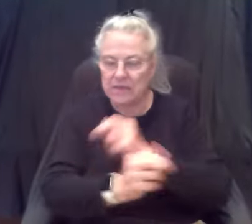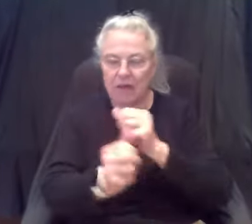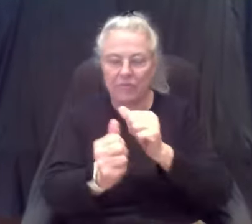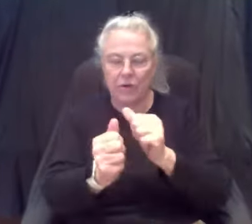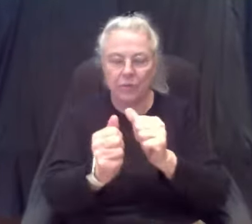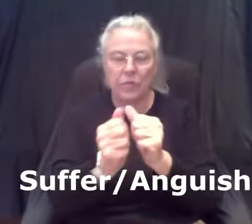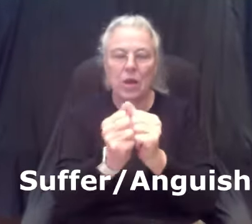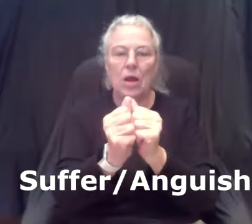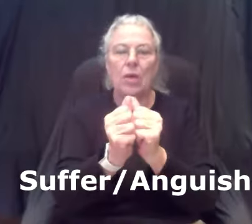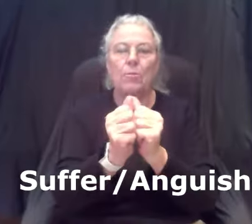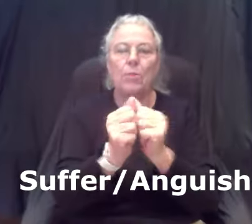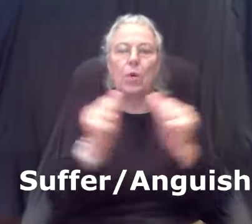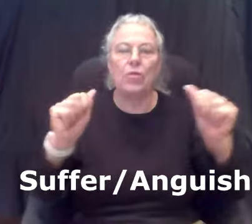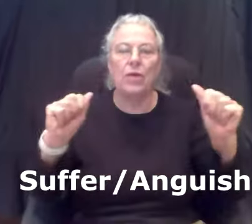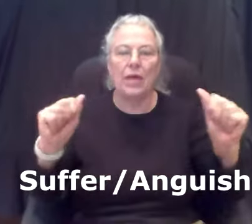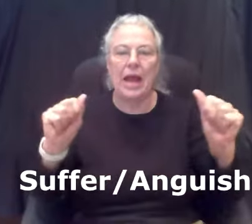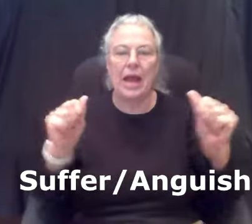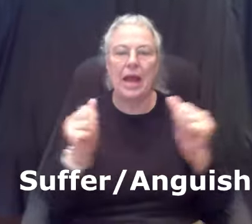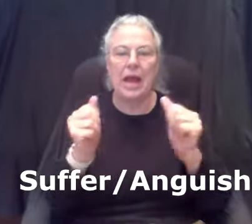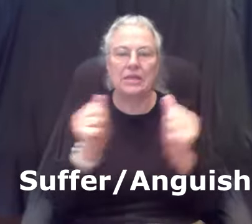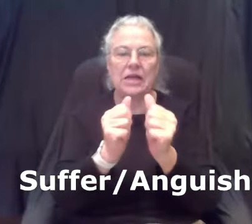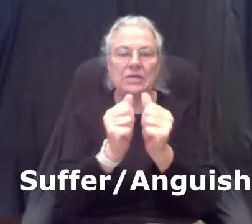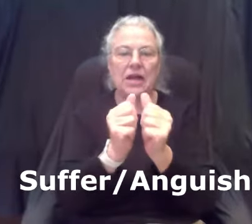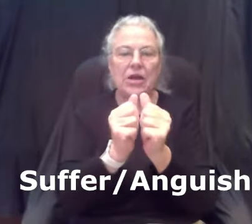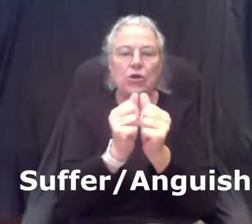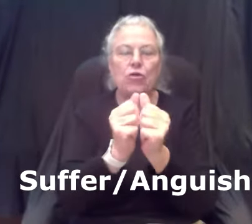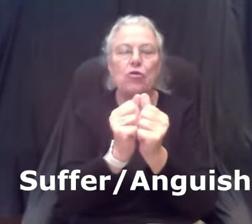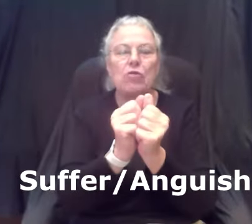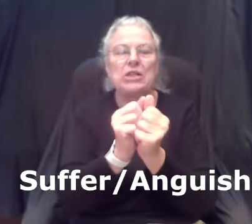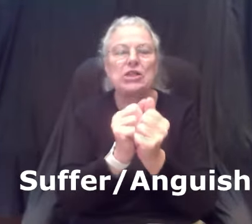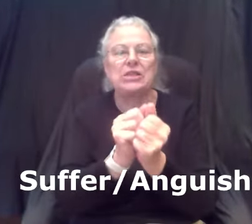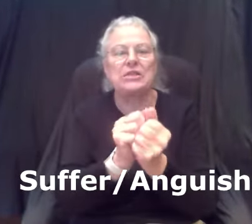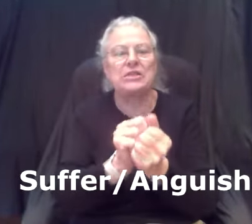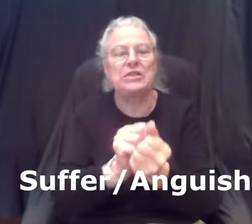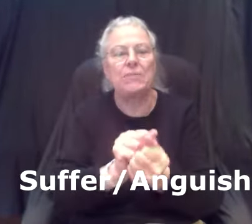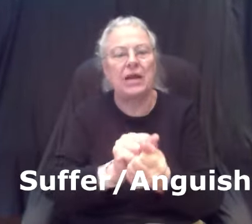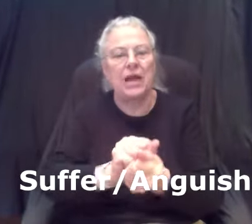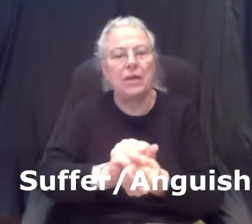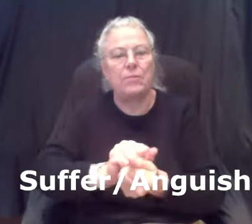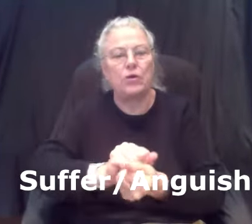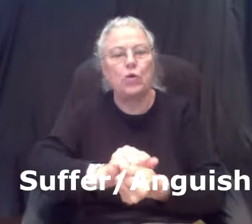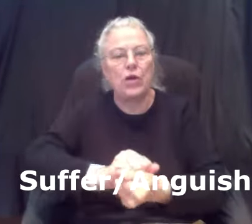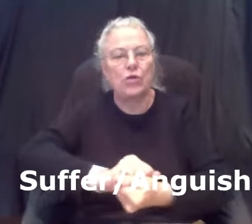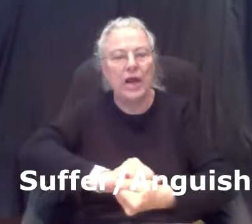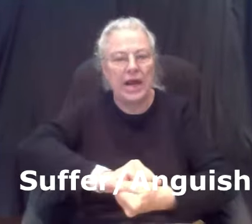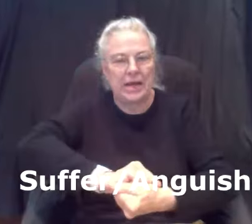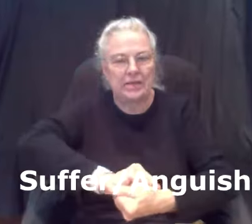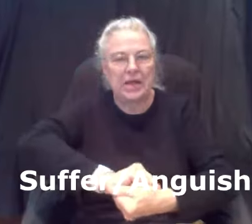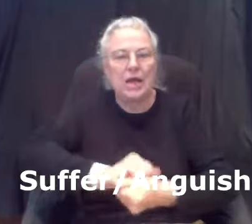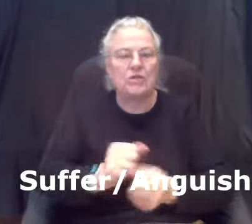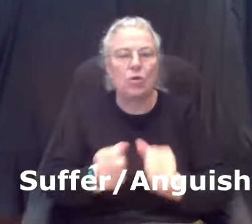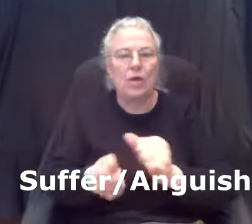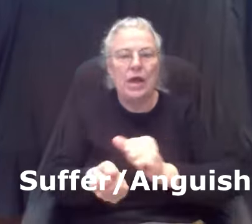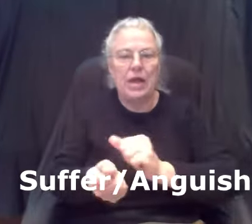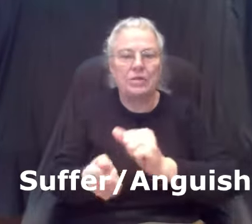Suffer, both hands, it's like you're crushing something in between your hands. So